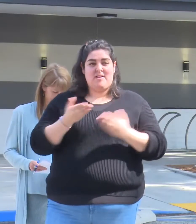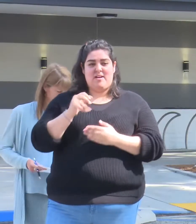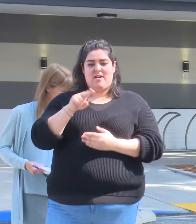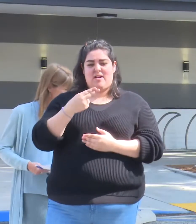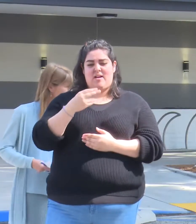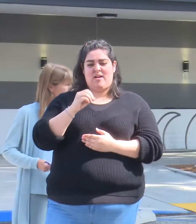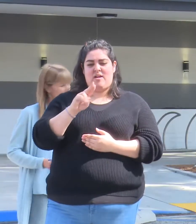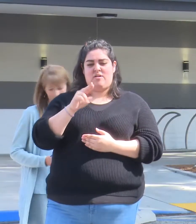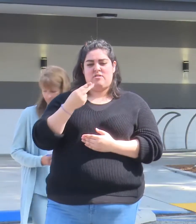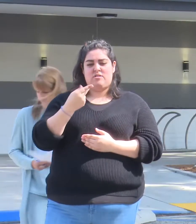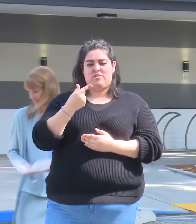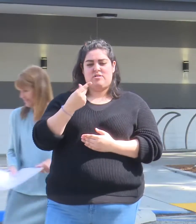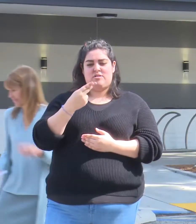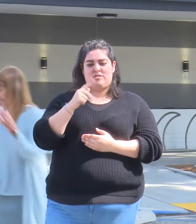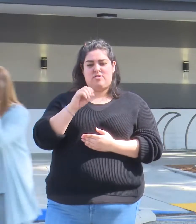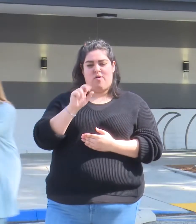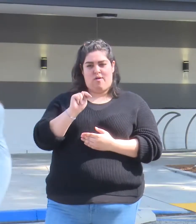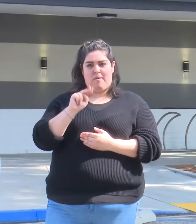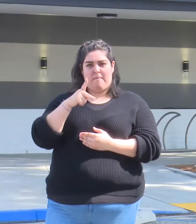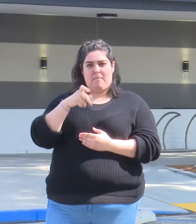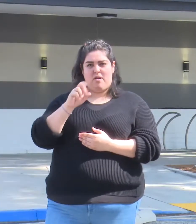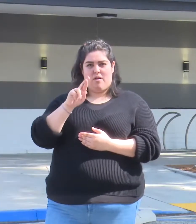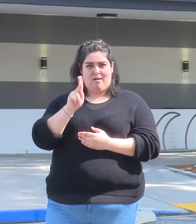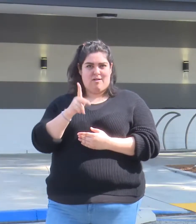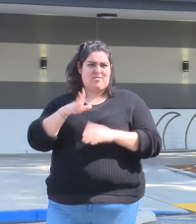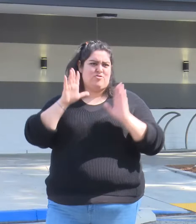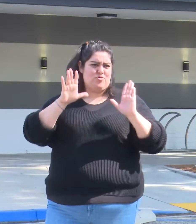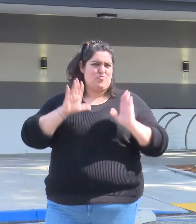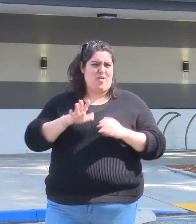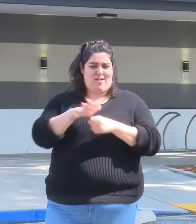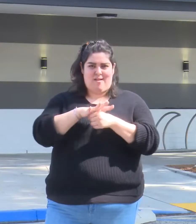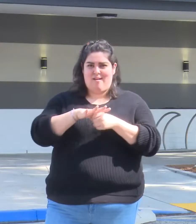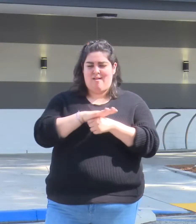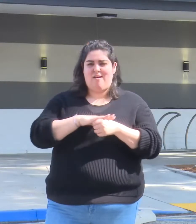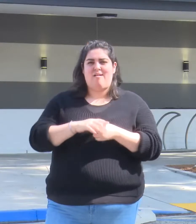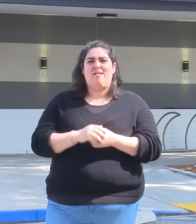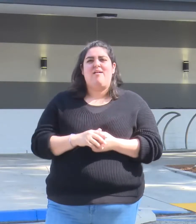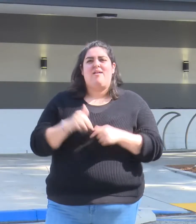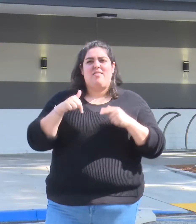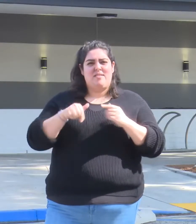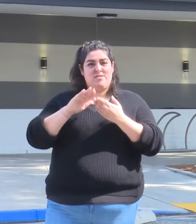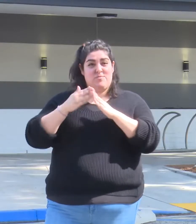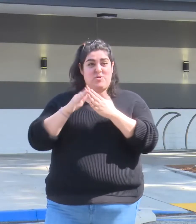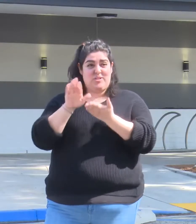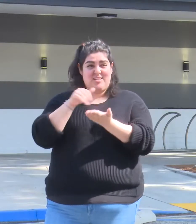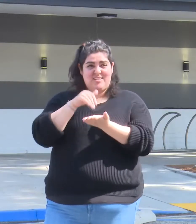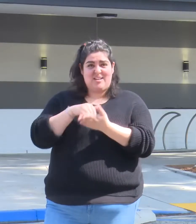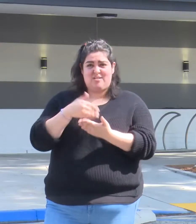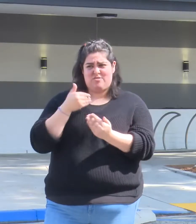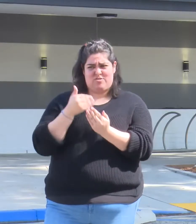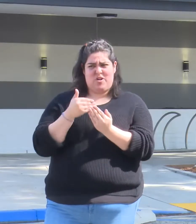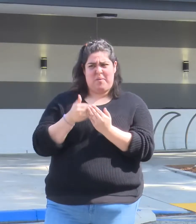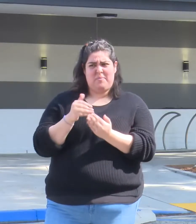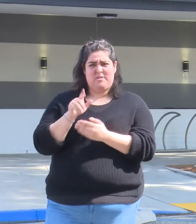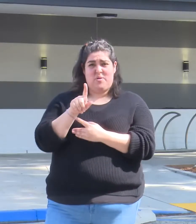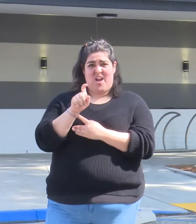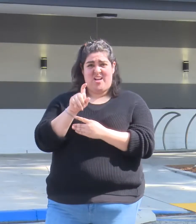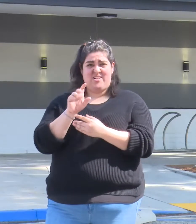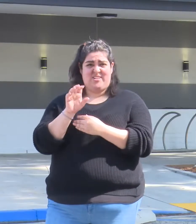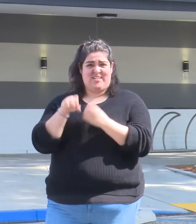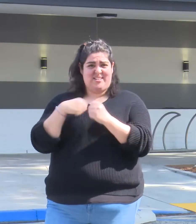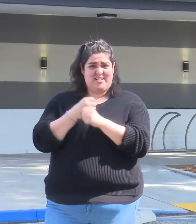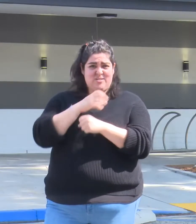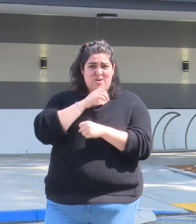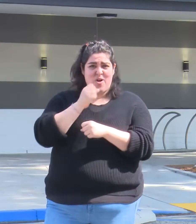you a bit about Houghton Park. I mean, it's a great park. It's got, you know, this community center is almost 100 years old. 1925 is when